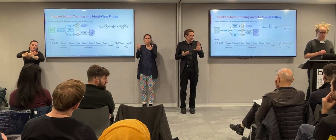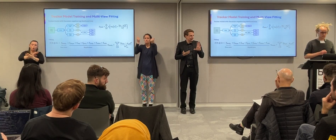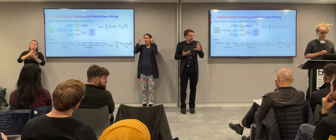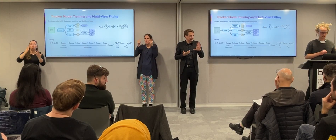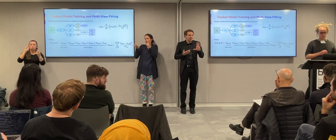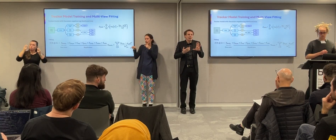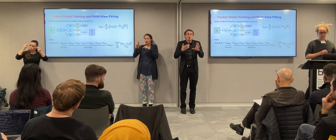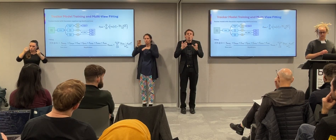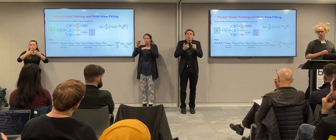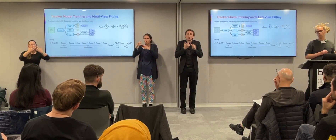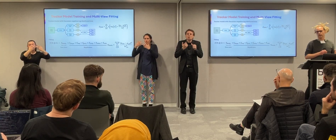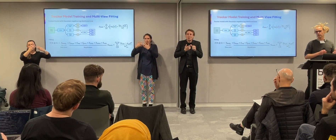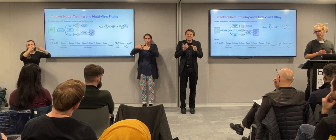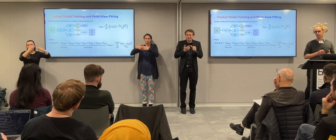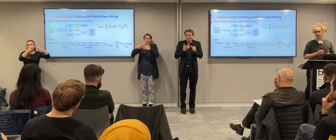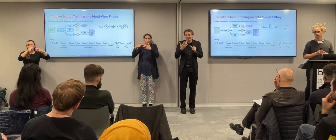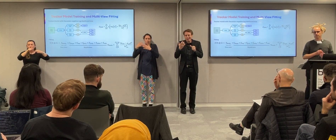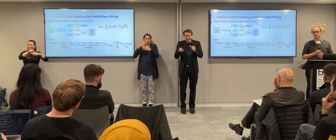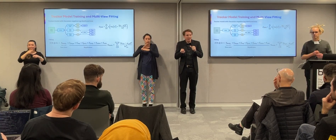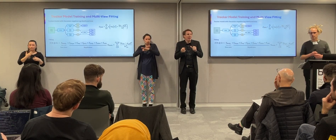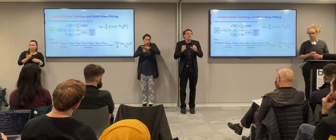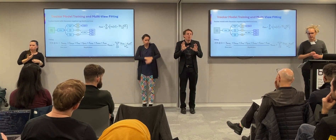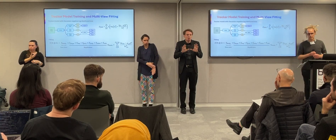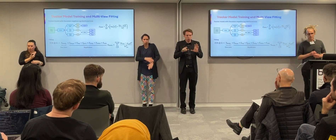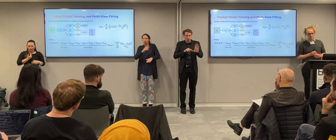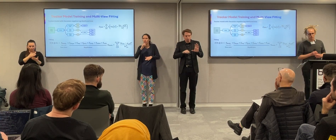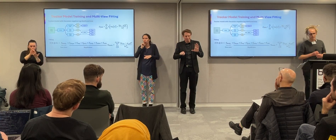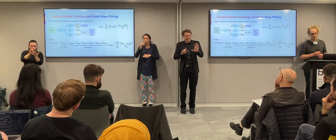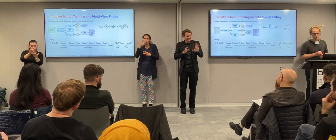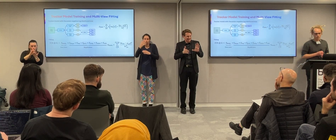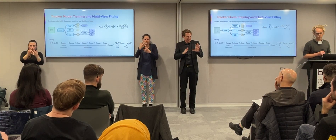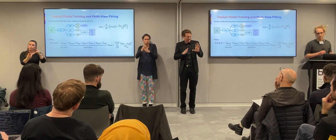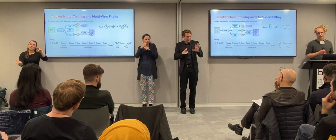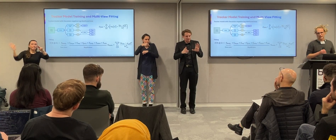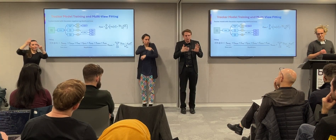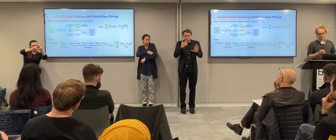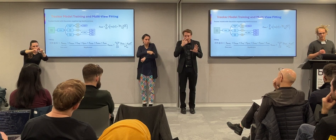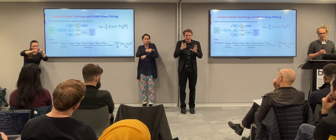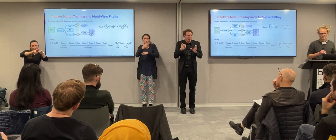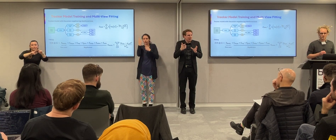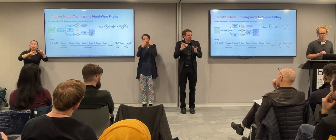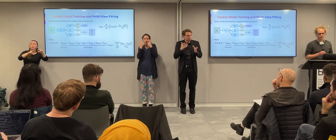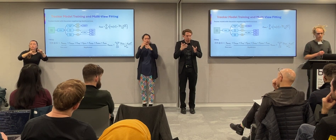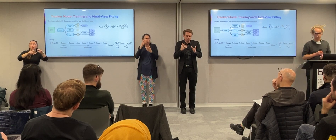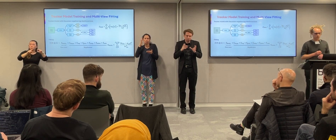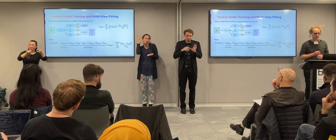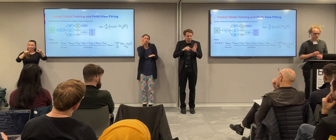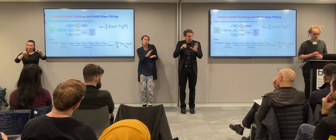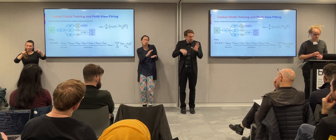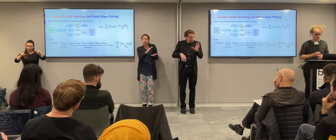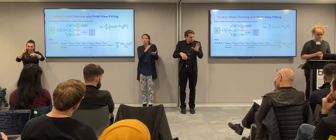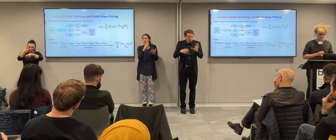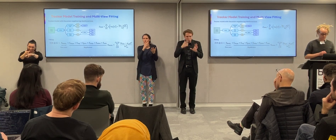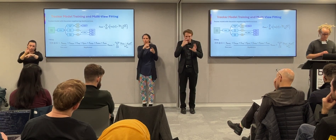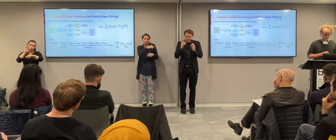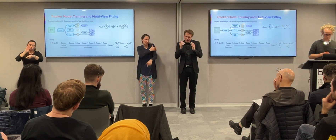automatically down-weighted and not taken into account, or taken less into account for the